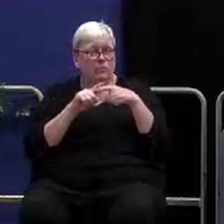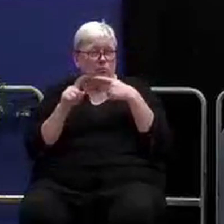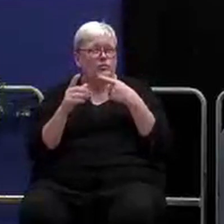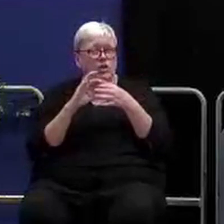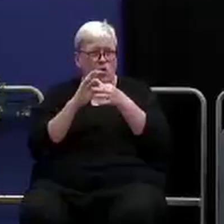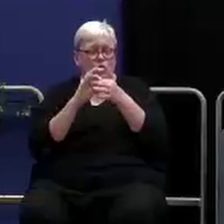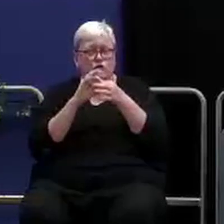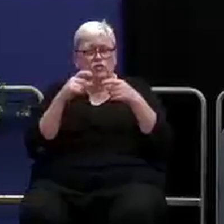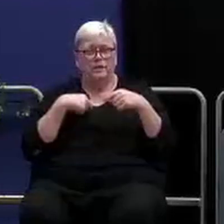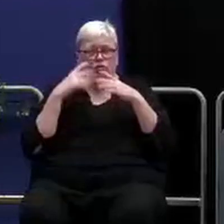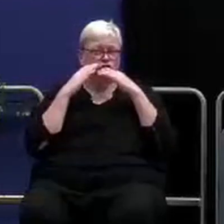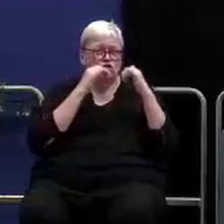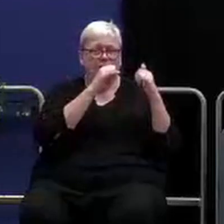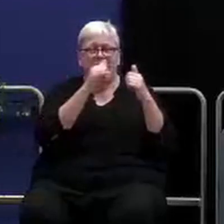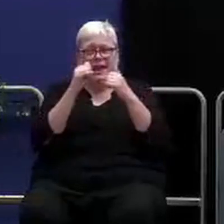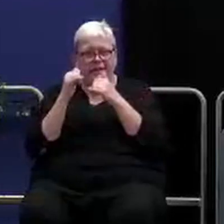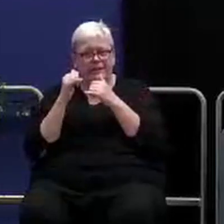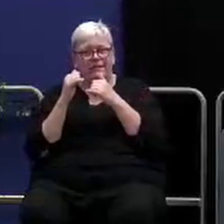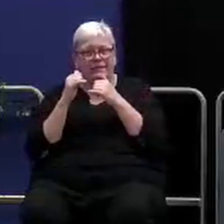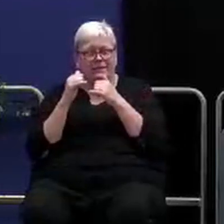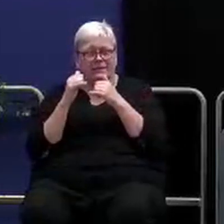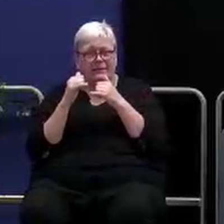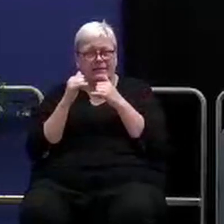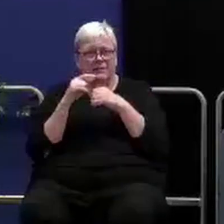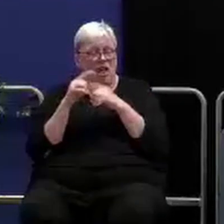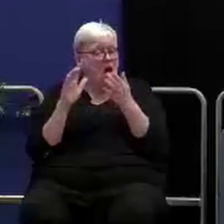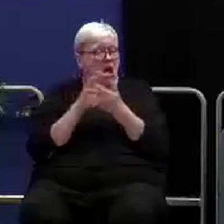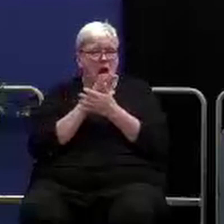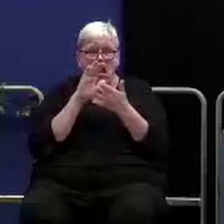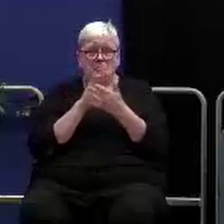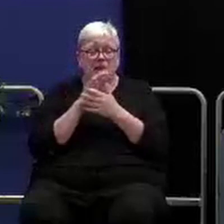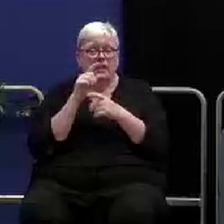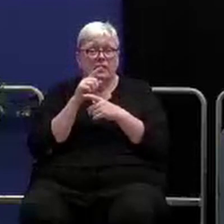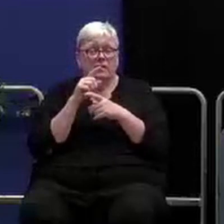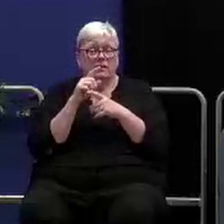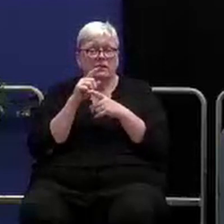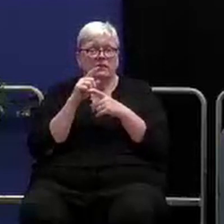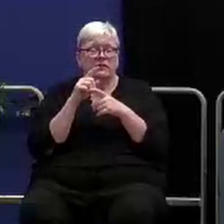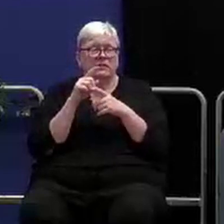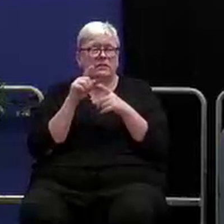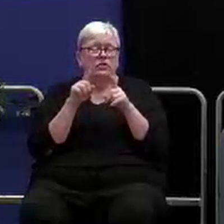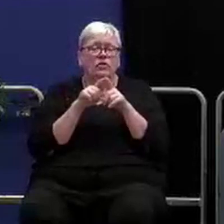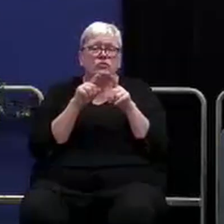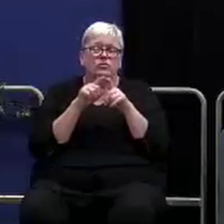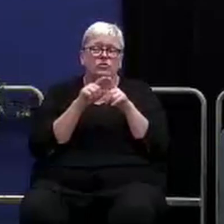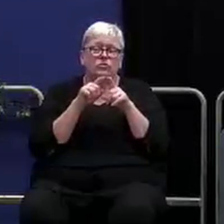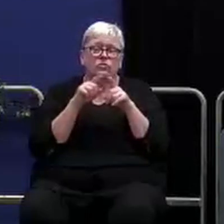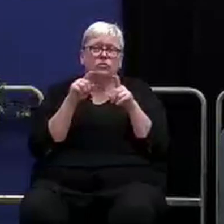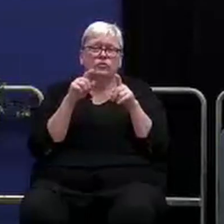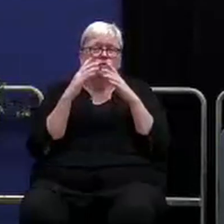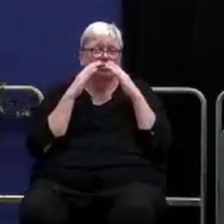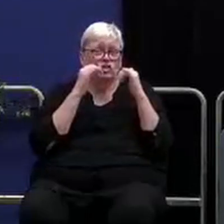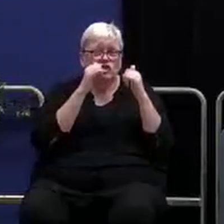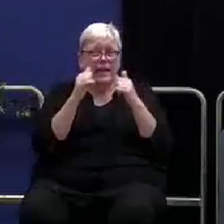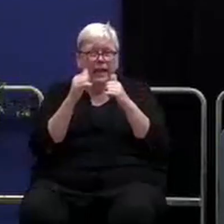to check that they were okay with it, and to check that